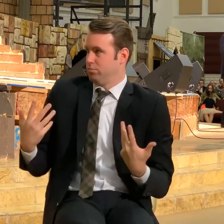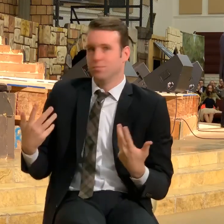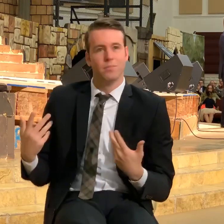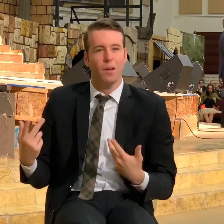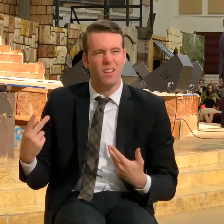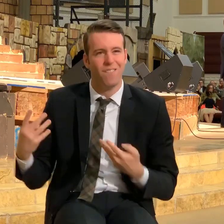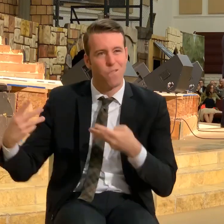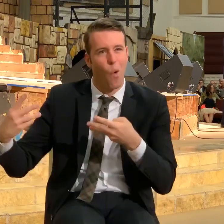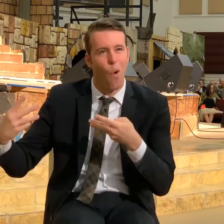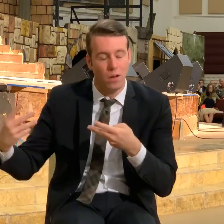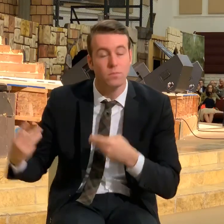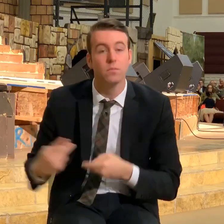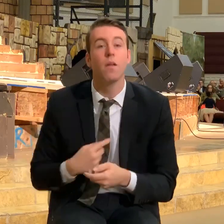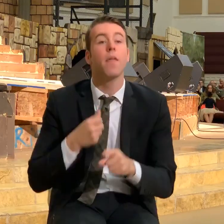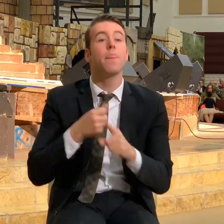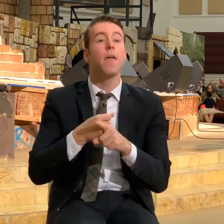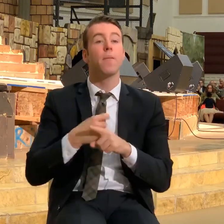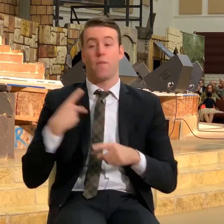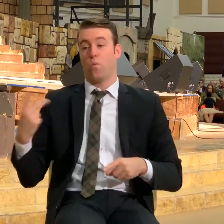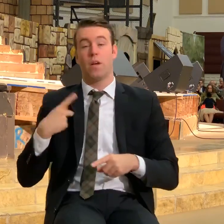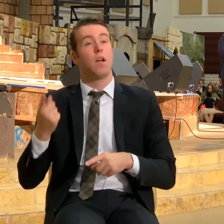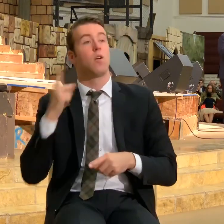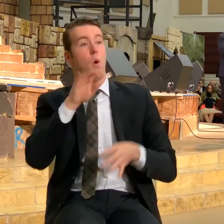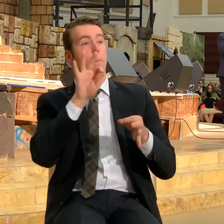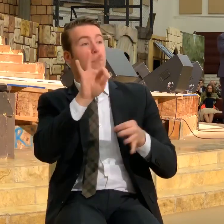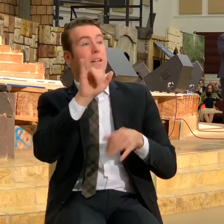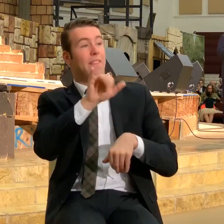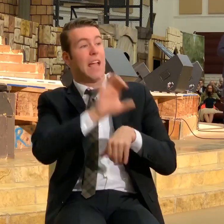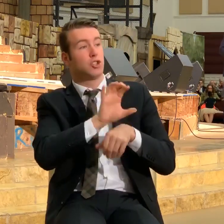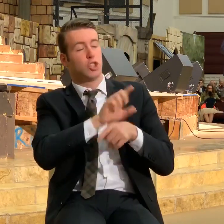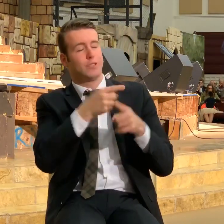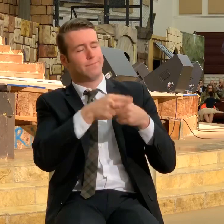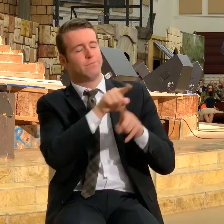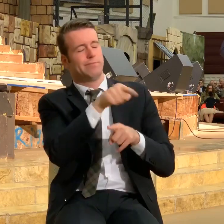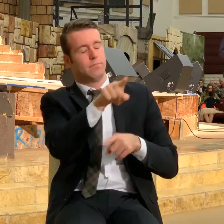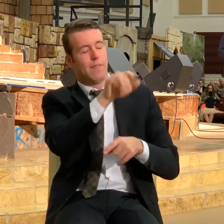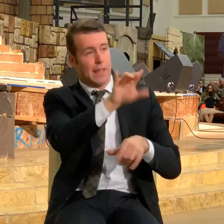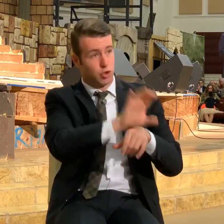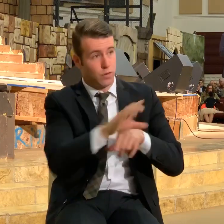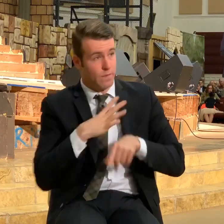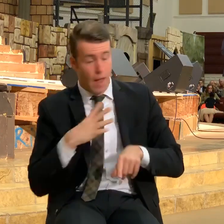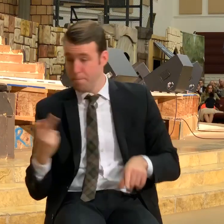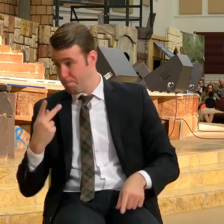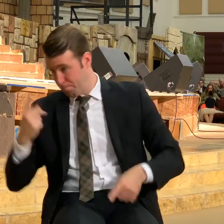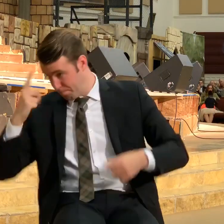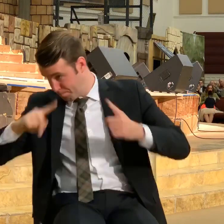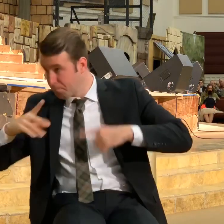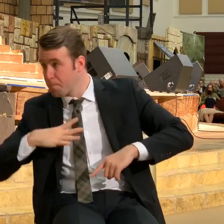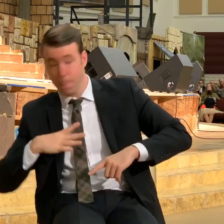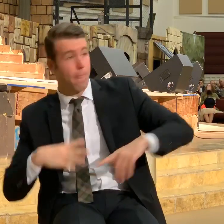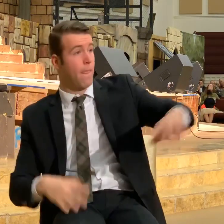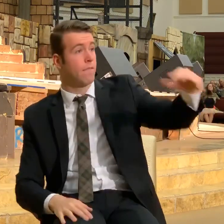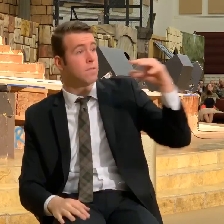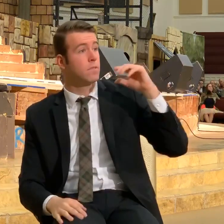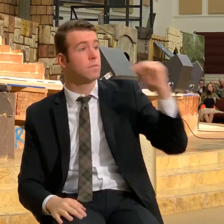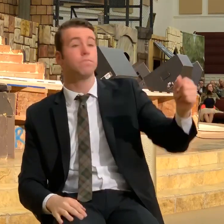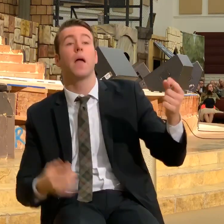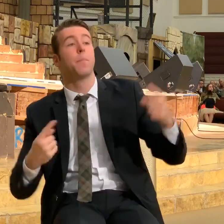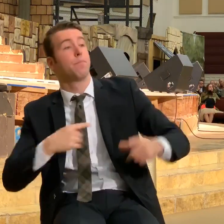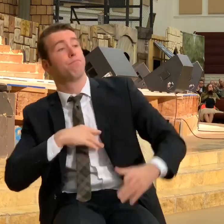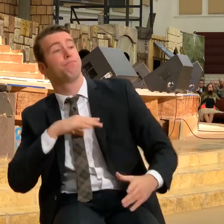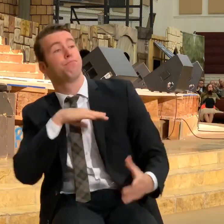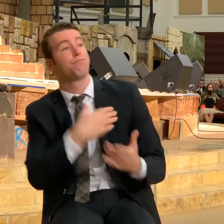And we were scheduled to preach at so-and-so's church in such and such a town. And we got there and we pulled in. Well, what